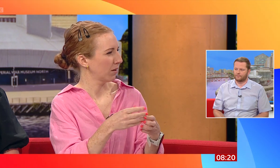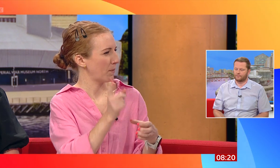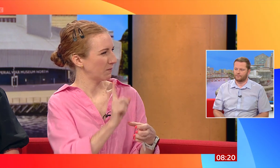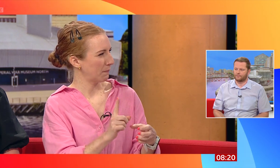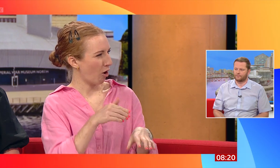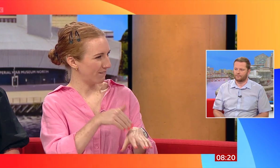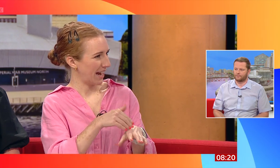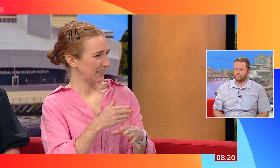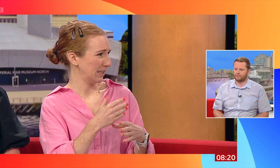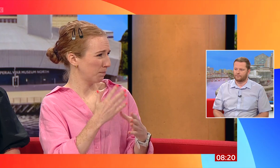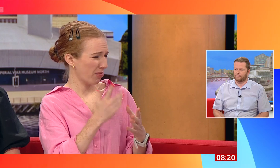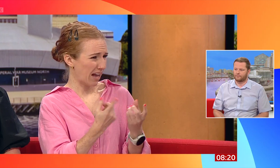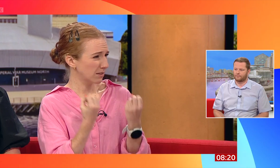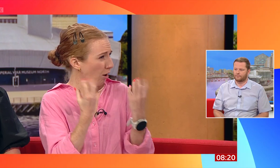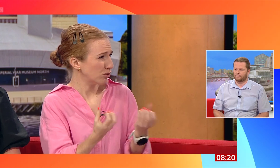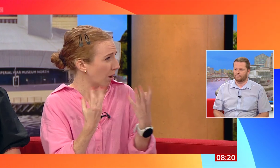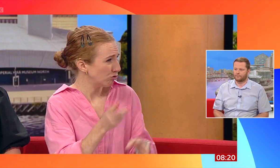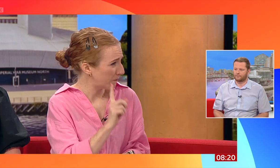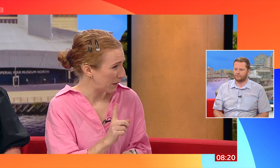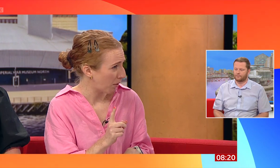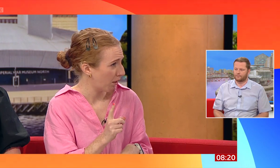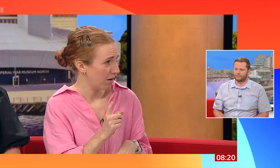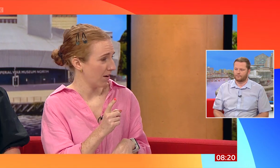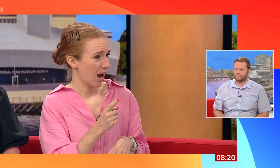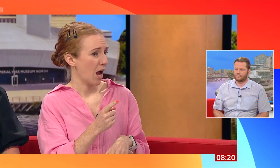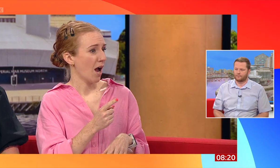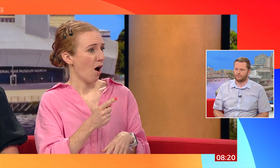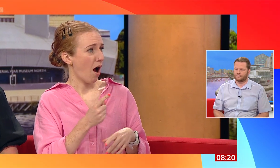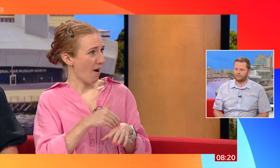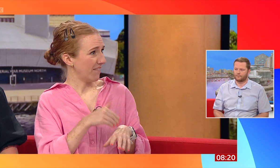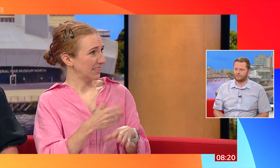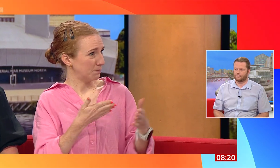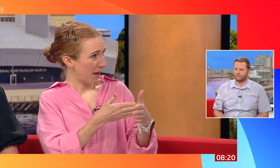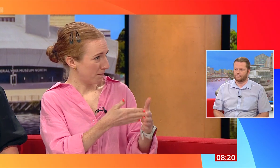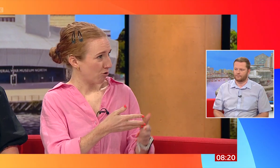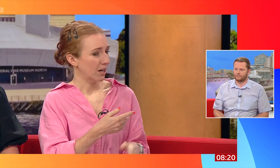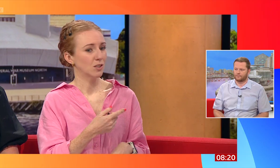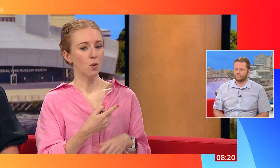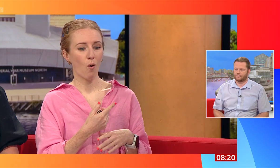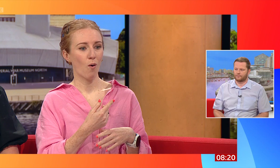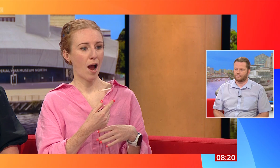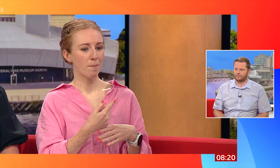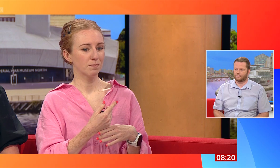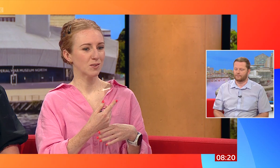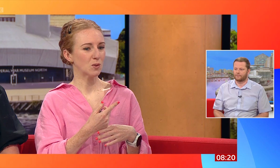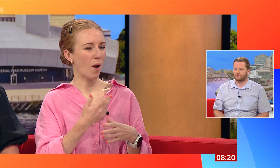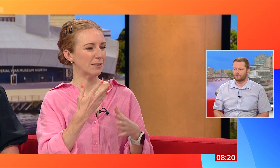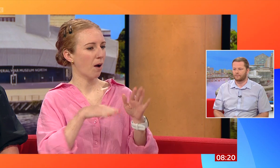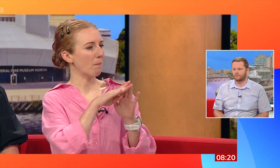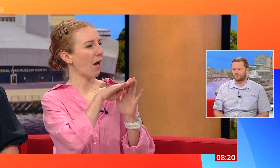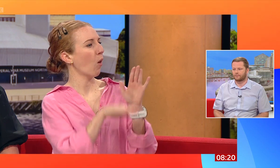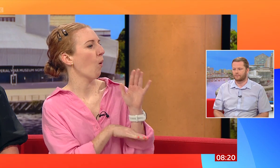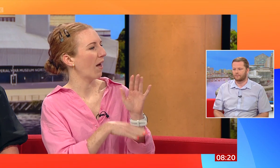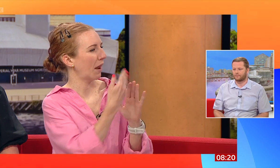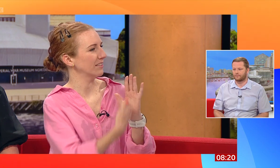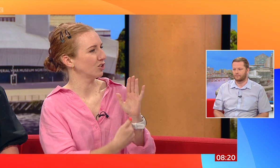So they think, oh, it's only a small amount of people that are affected, but actually there's lots of people that contribute to this and who are affected by all the barriers that are put